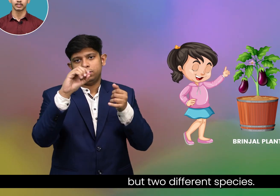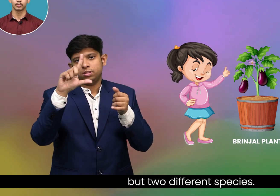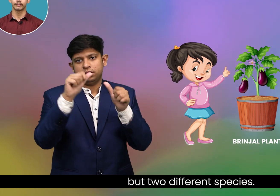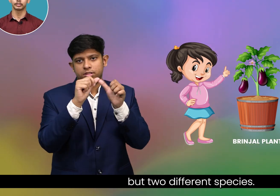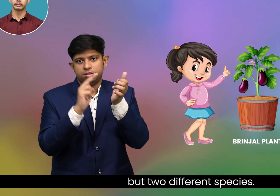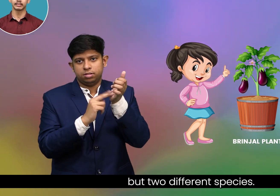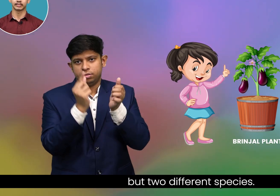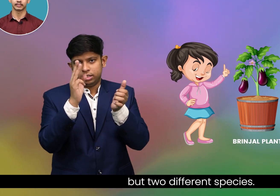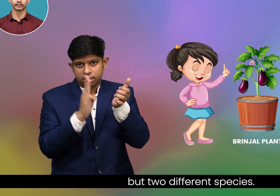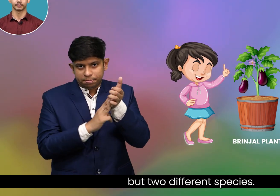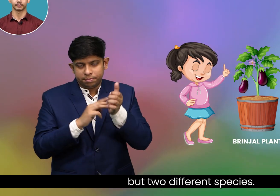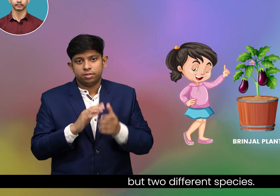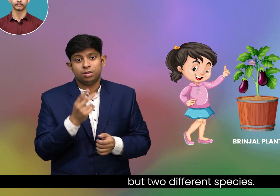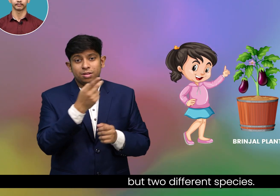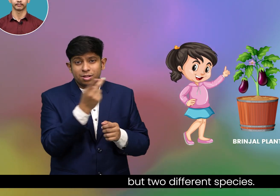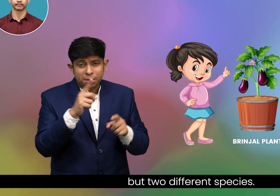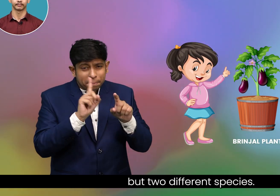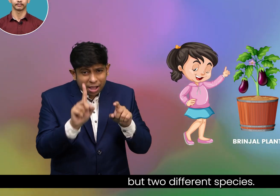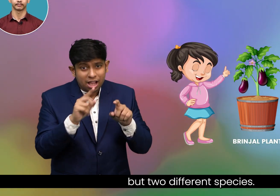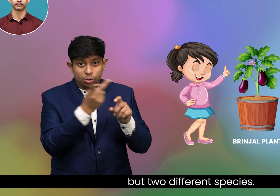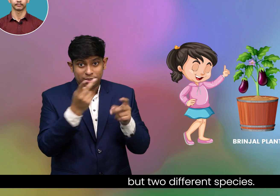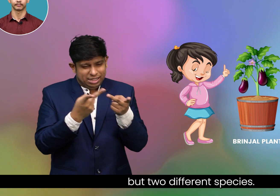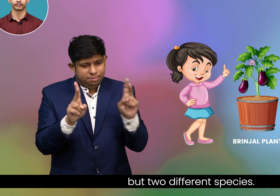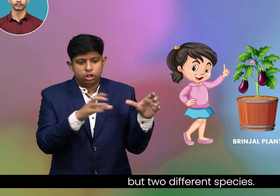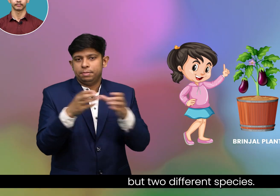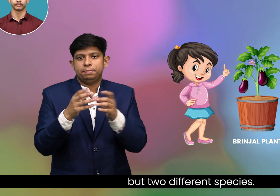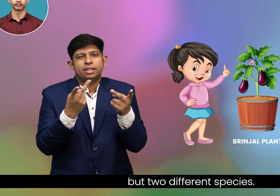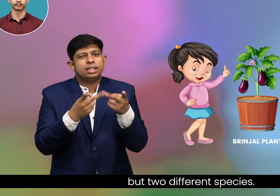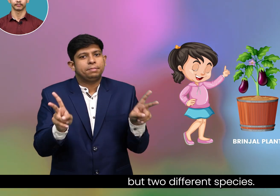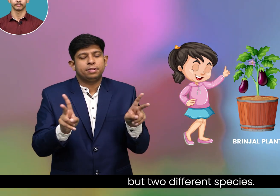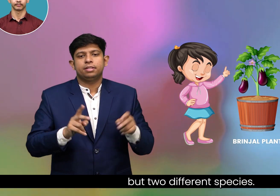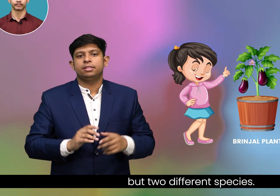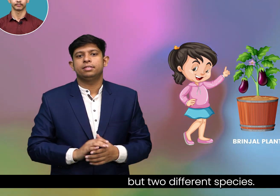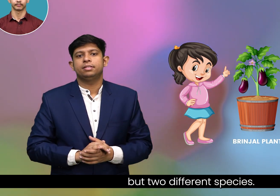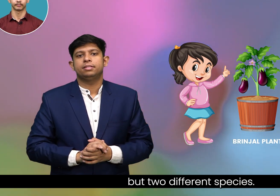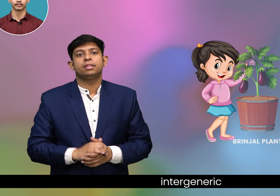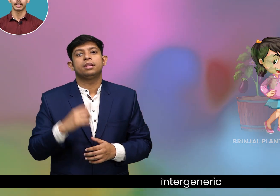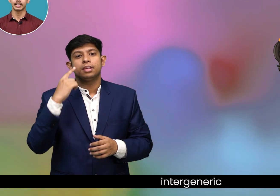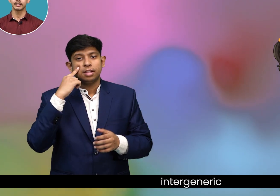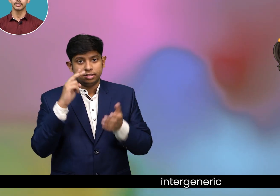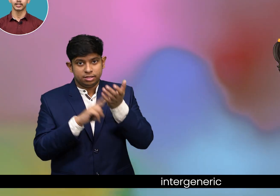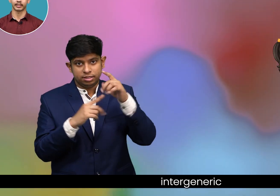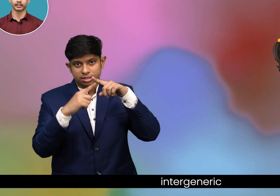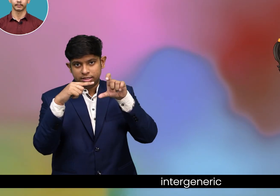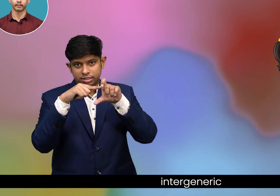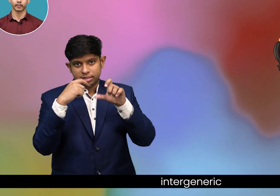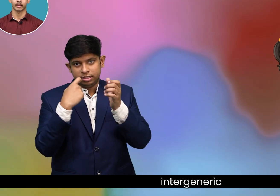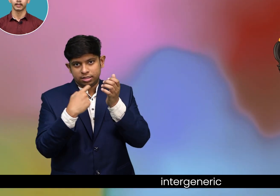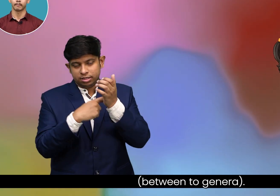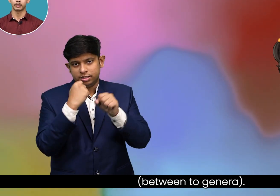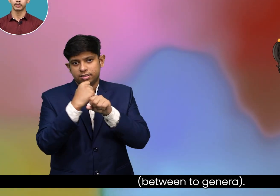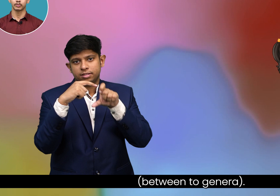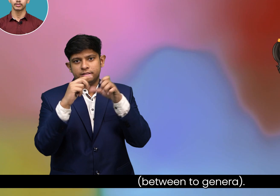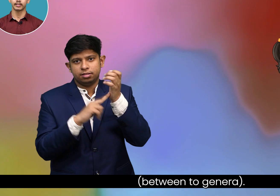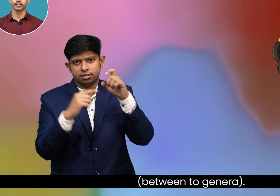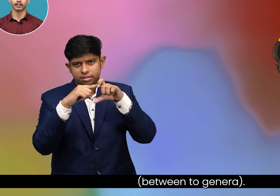but to different species. Intergeneric